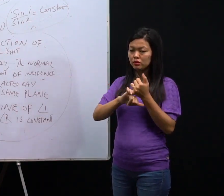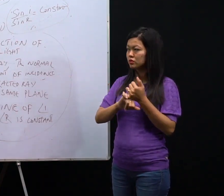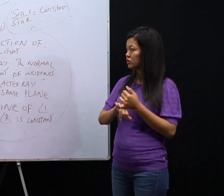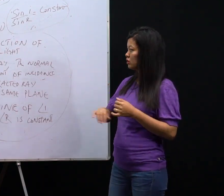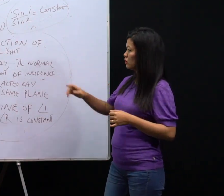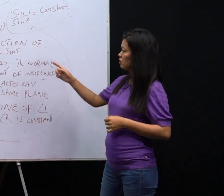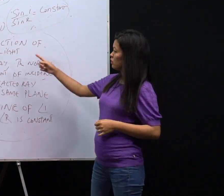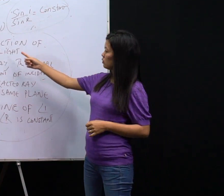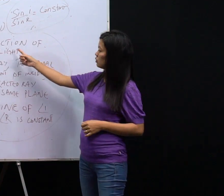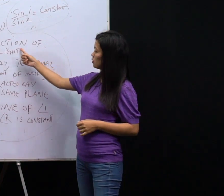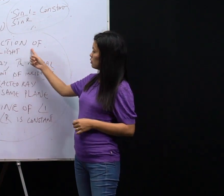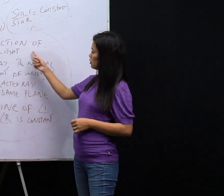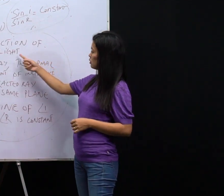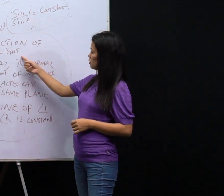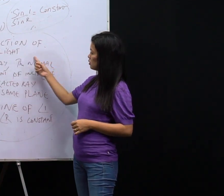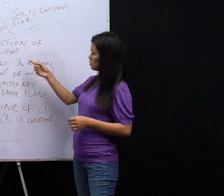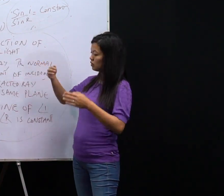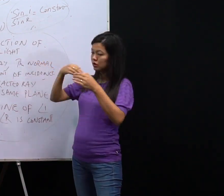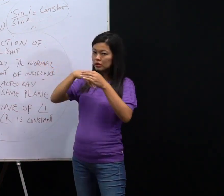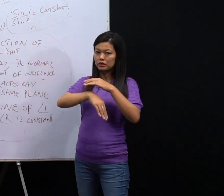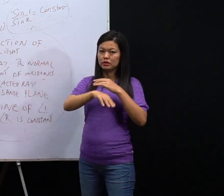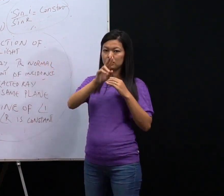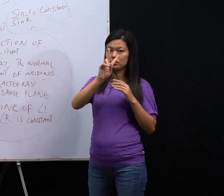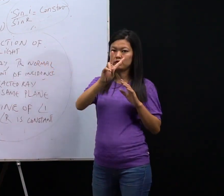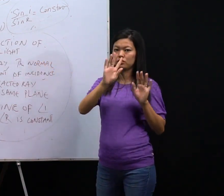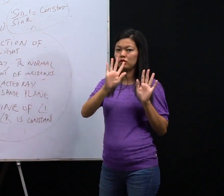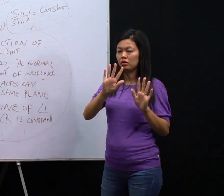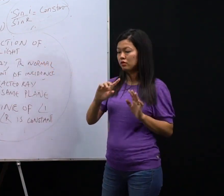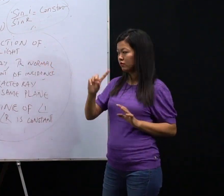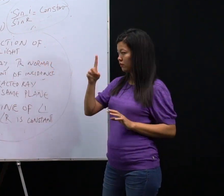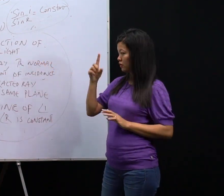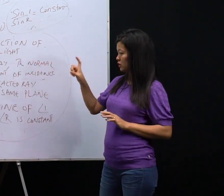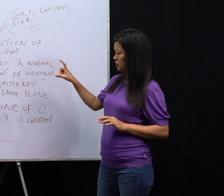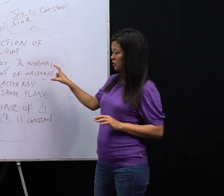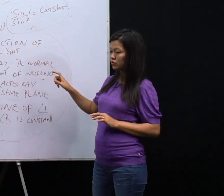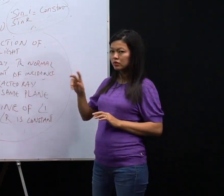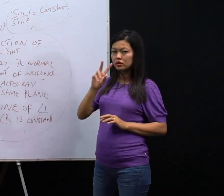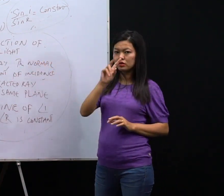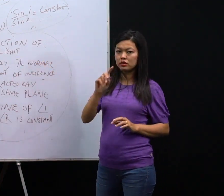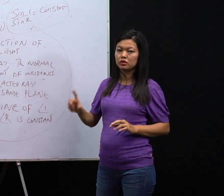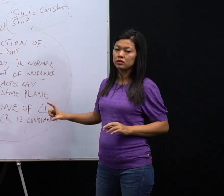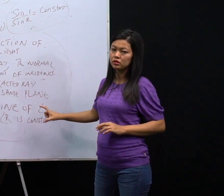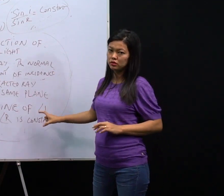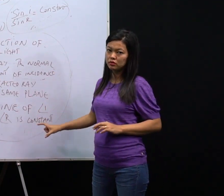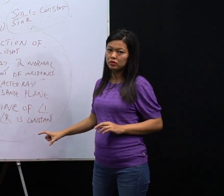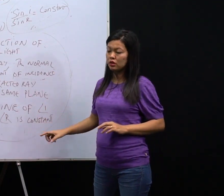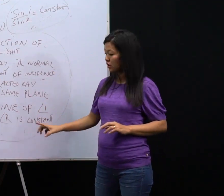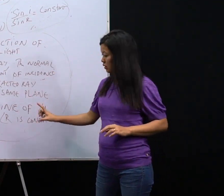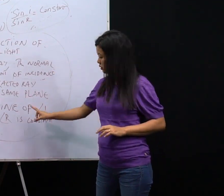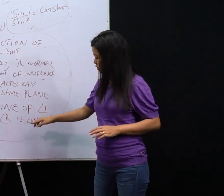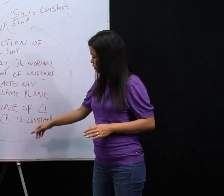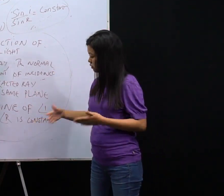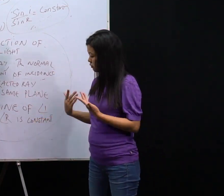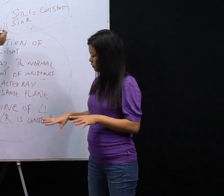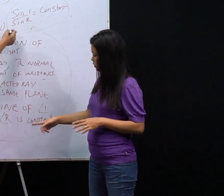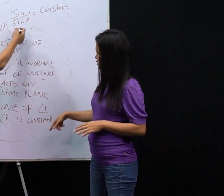The second law is the ratio of the sine of angle of incident and sine of angle of refraction is constant. Okay,